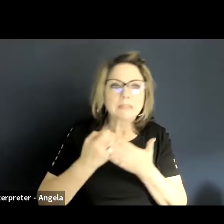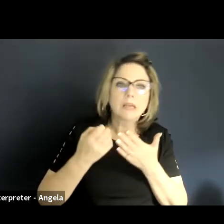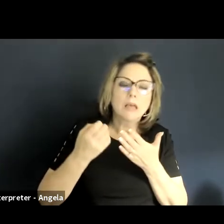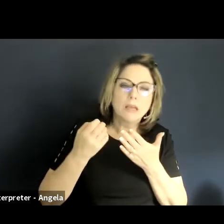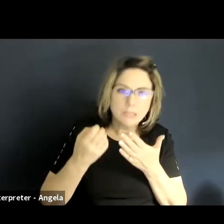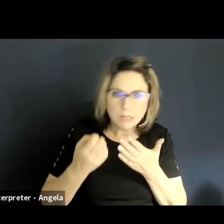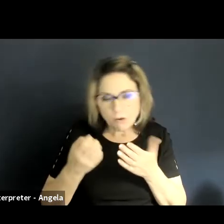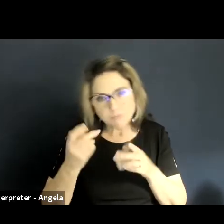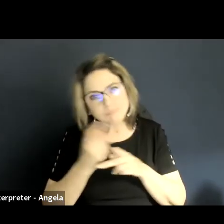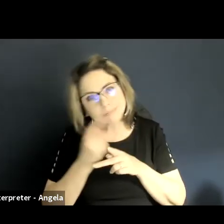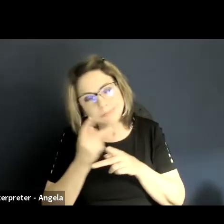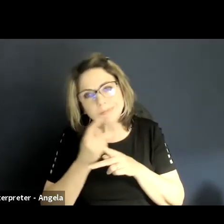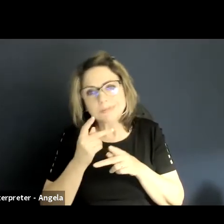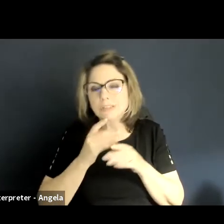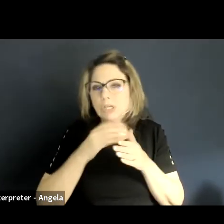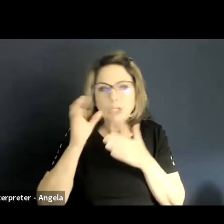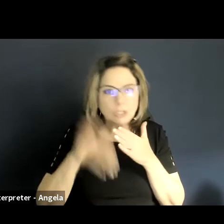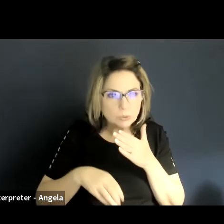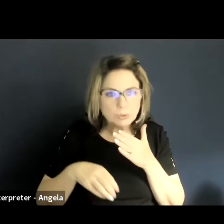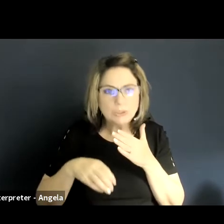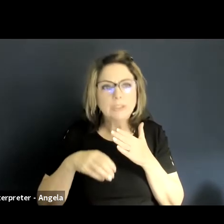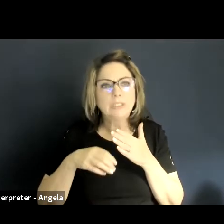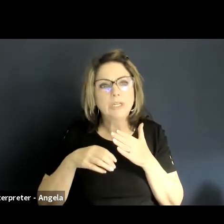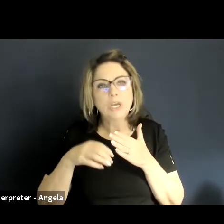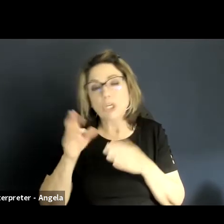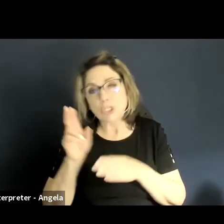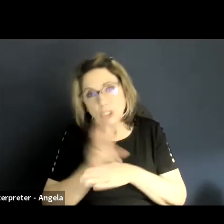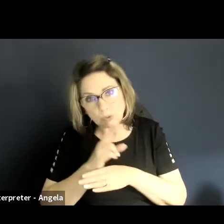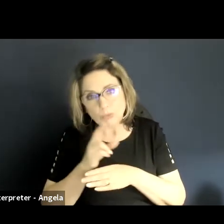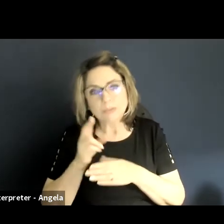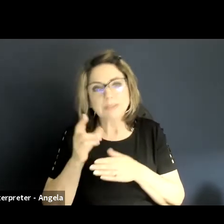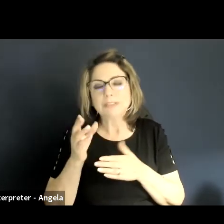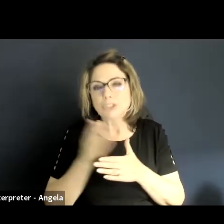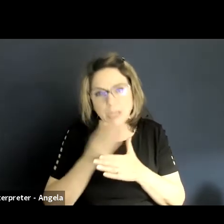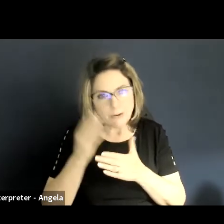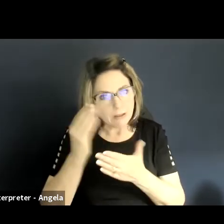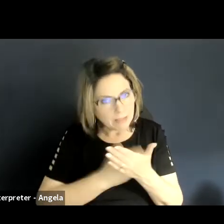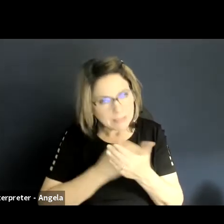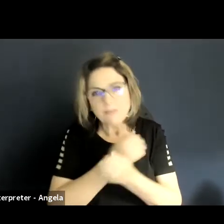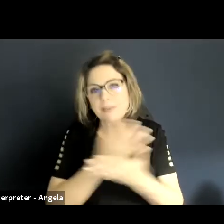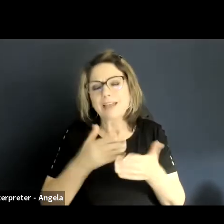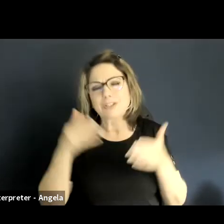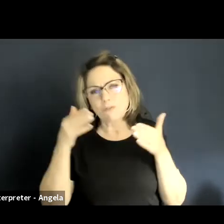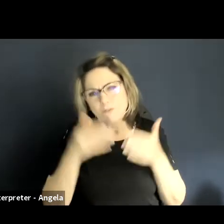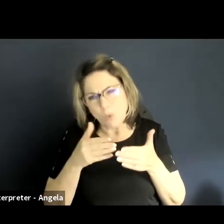ensuring use. That's a lot to get into in a very short period. So we're going to focus specifically on